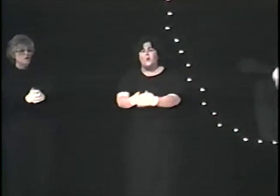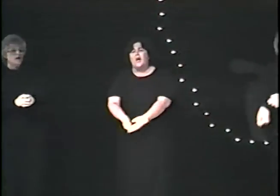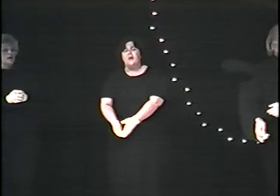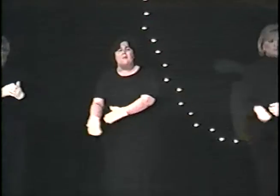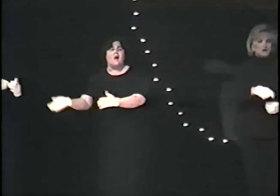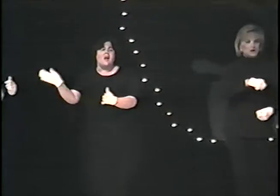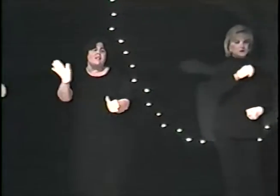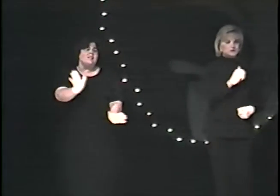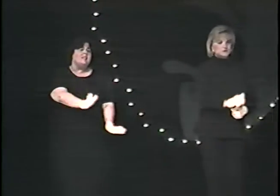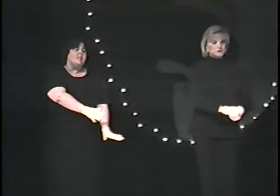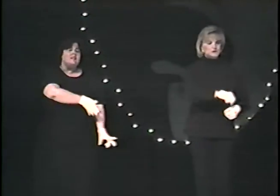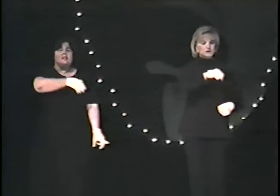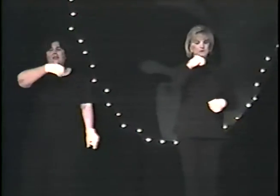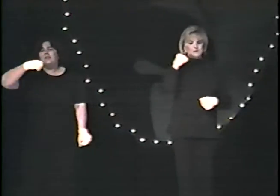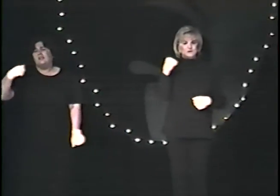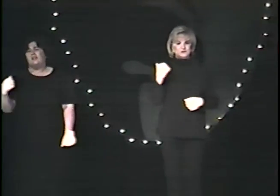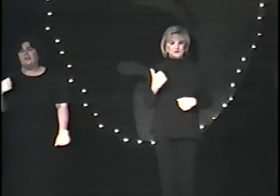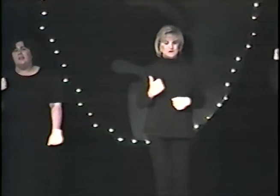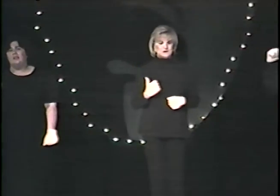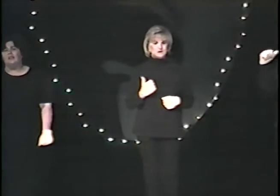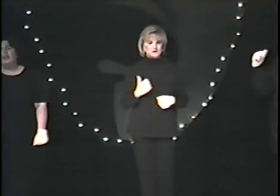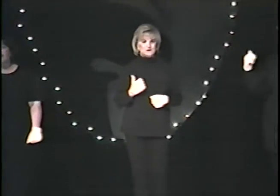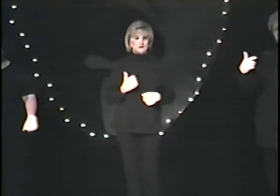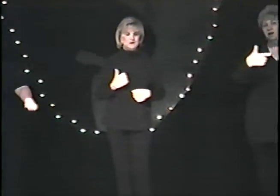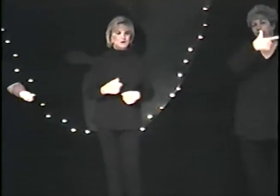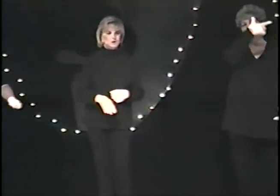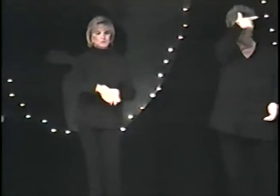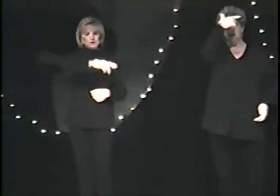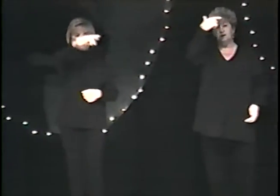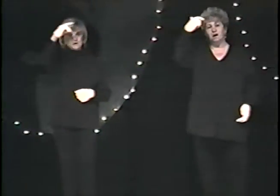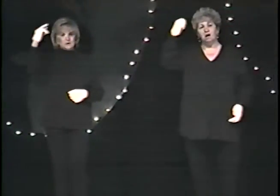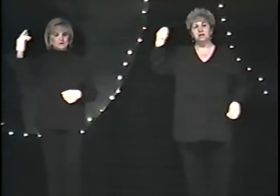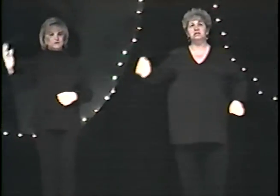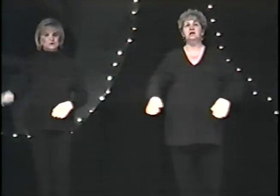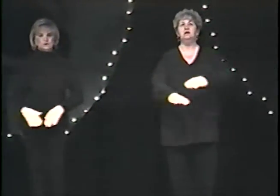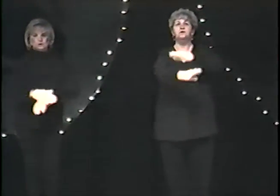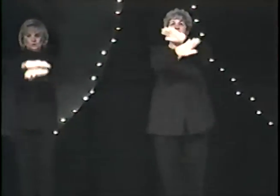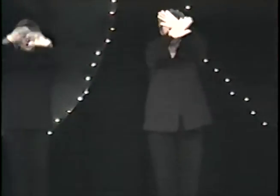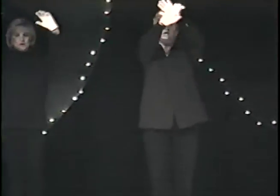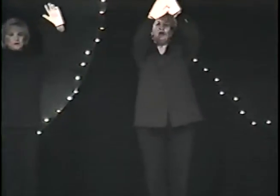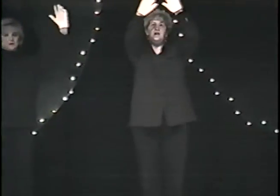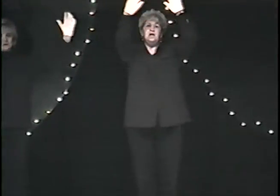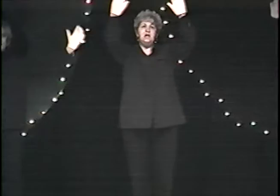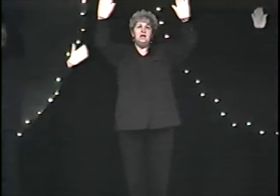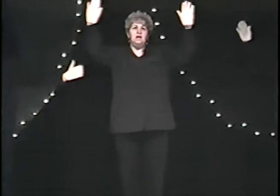my dignity. Because the greatest